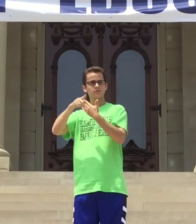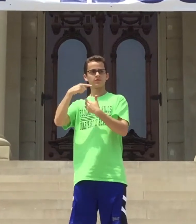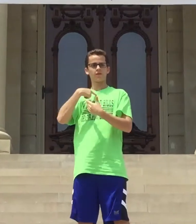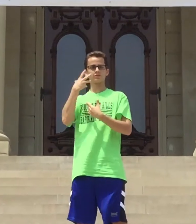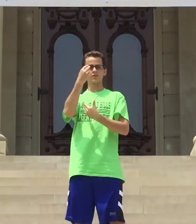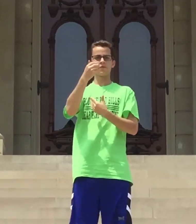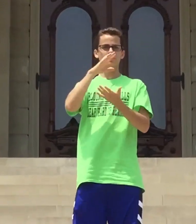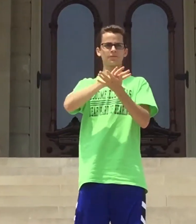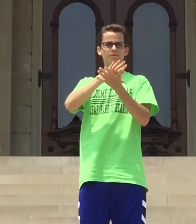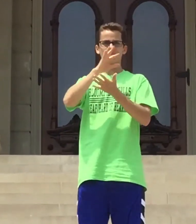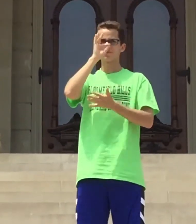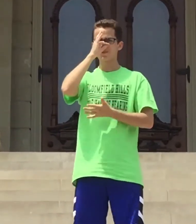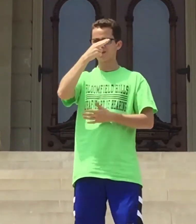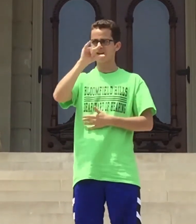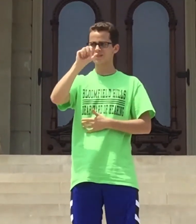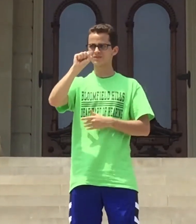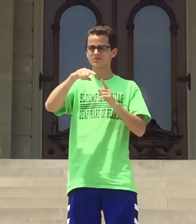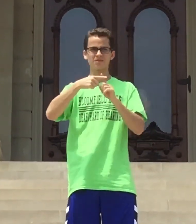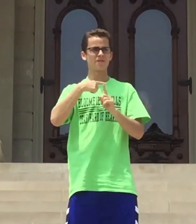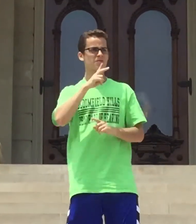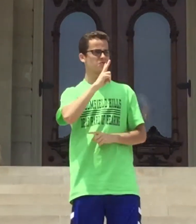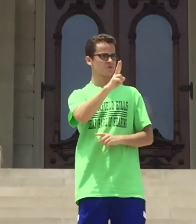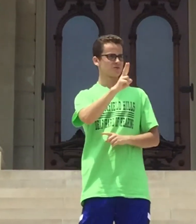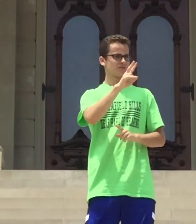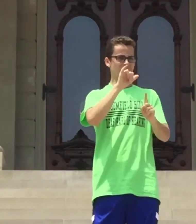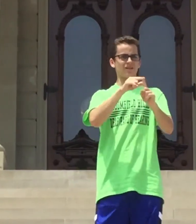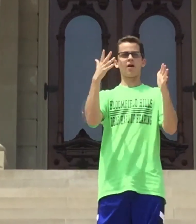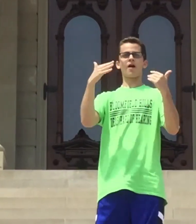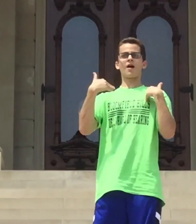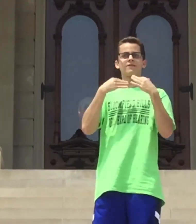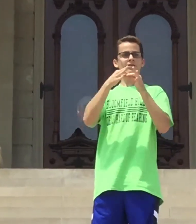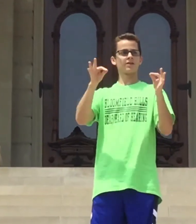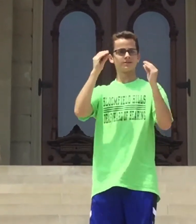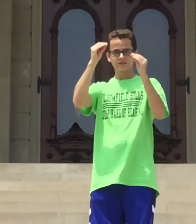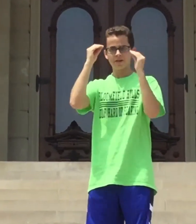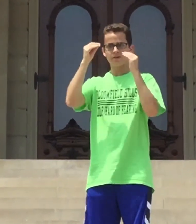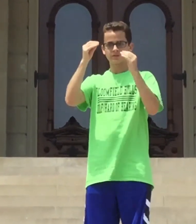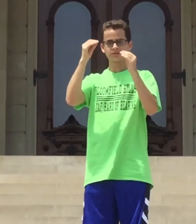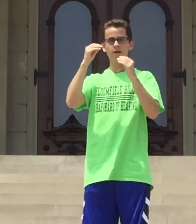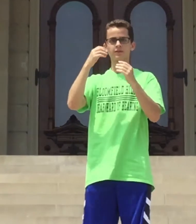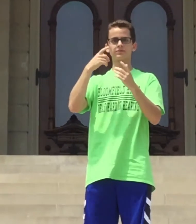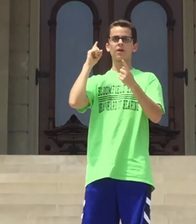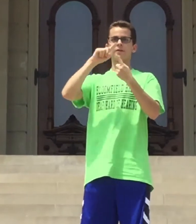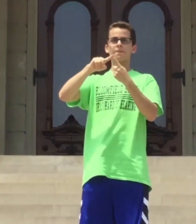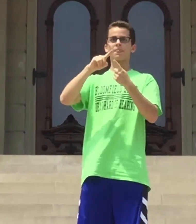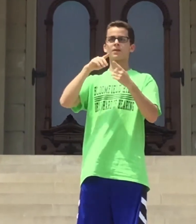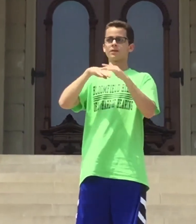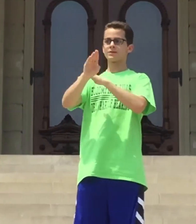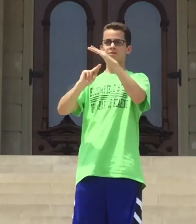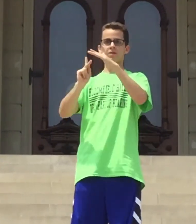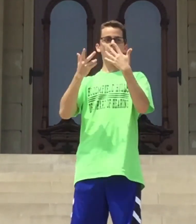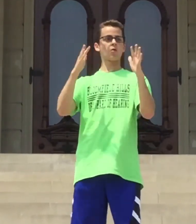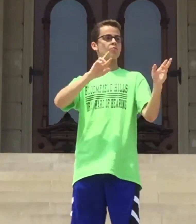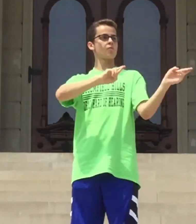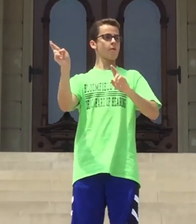able to enroll me in the preschool program at Fox Hills, which is part of Bloomfield Hills School. And I had language teachers from the